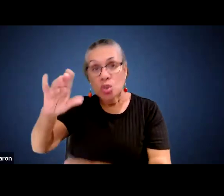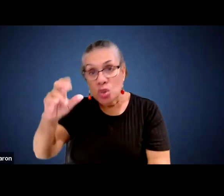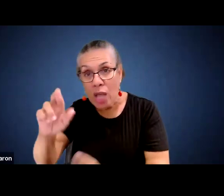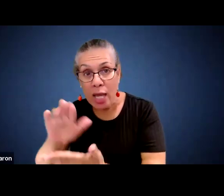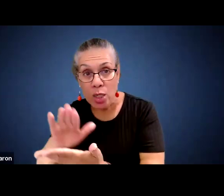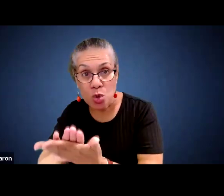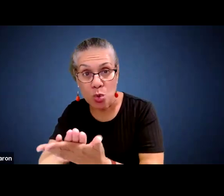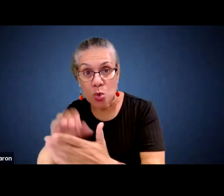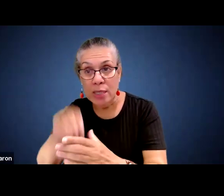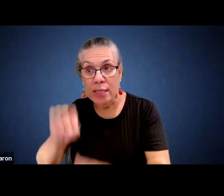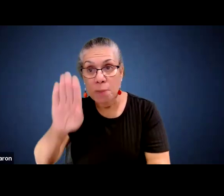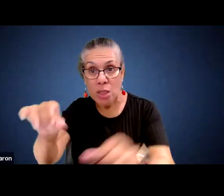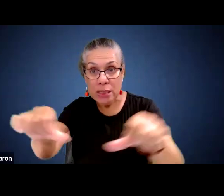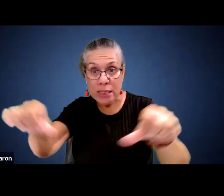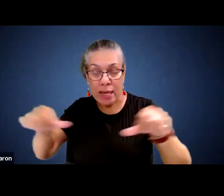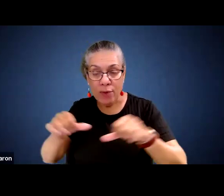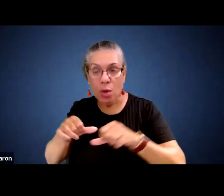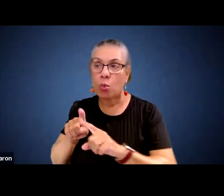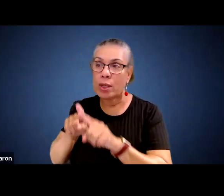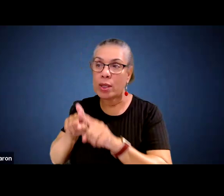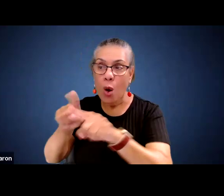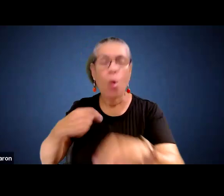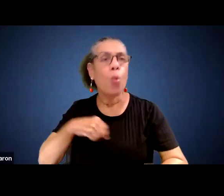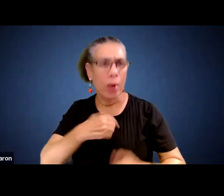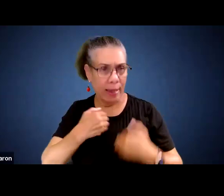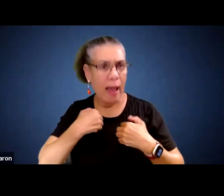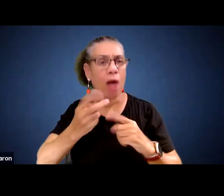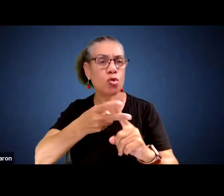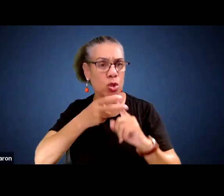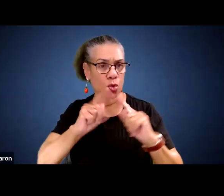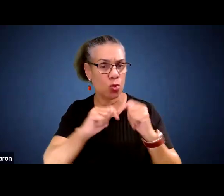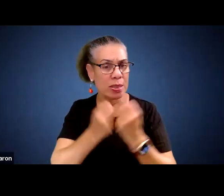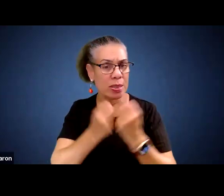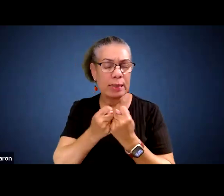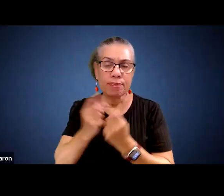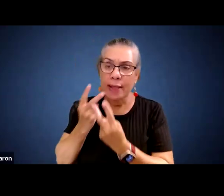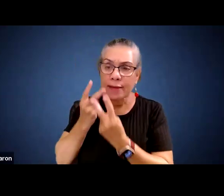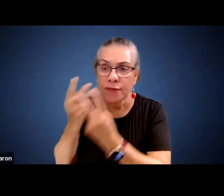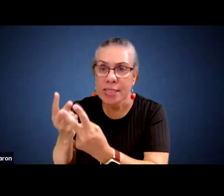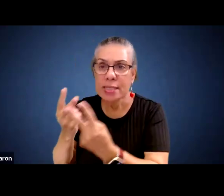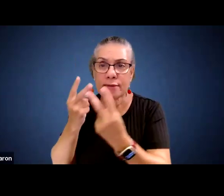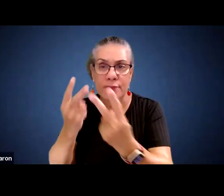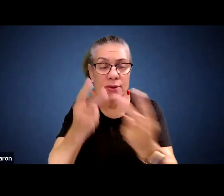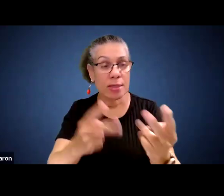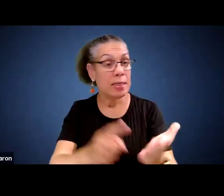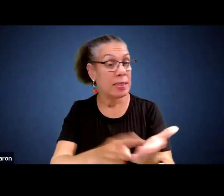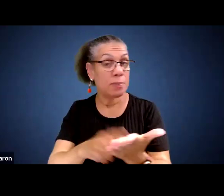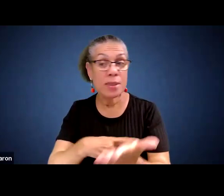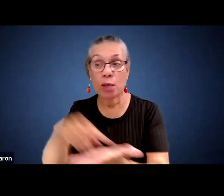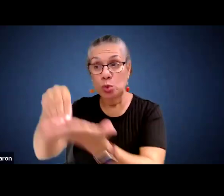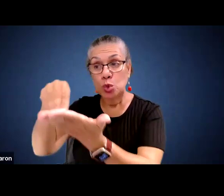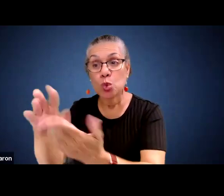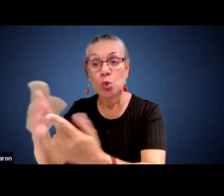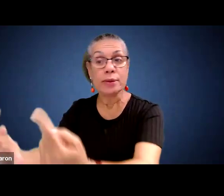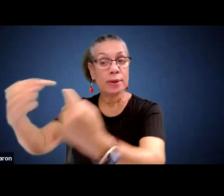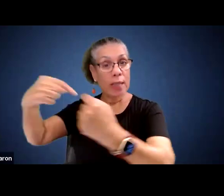have a recruitment team that goes and visits schools, or sometimes they come to us